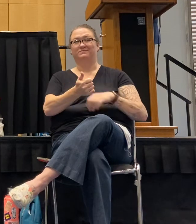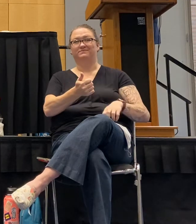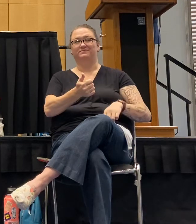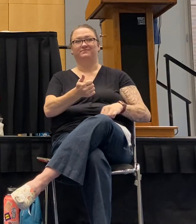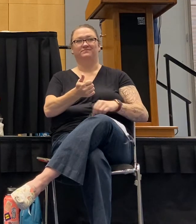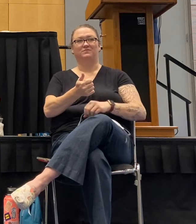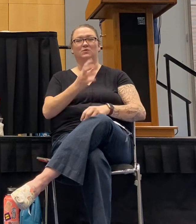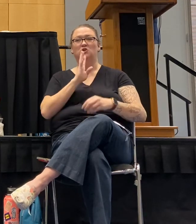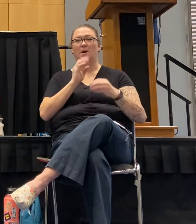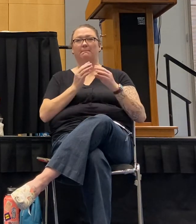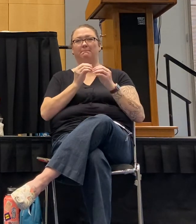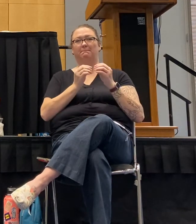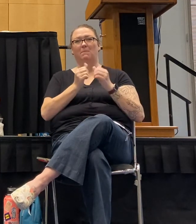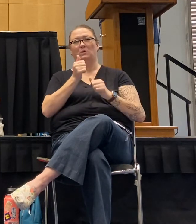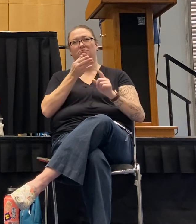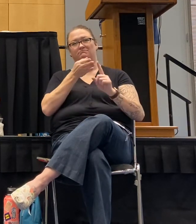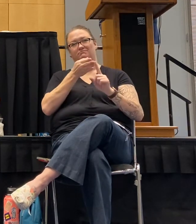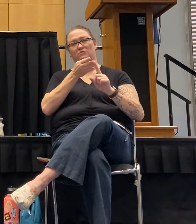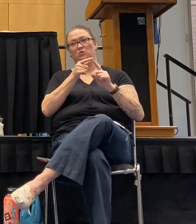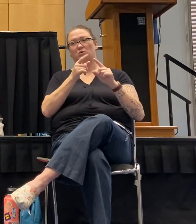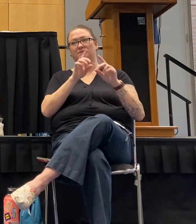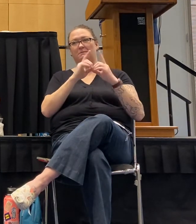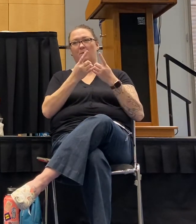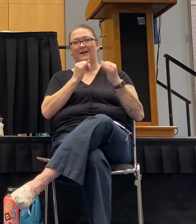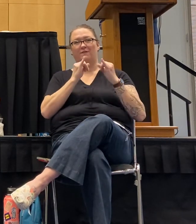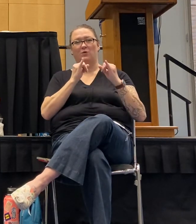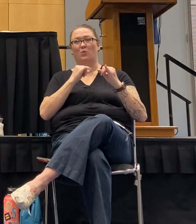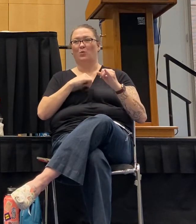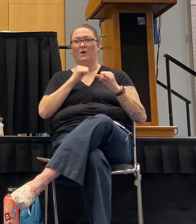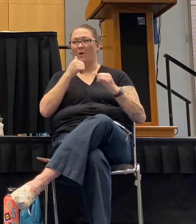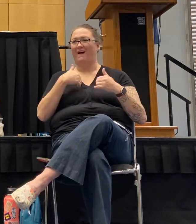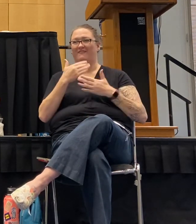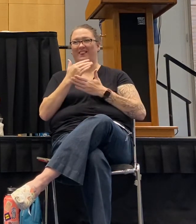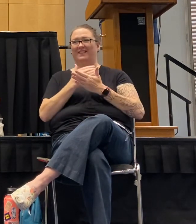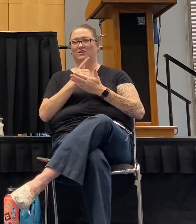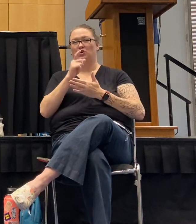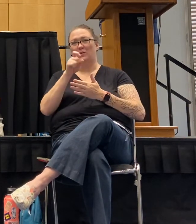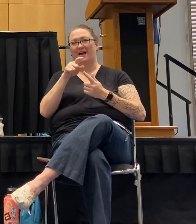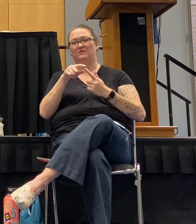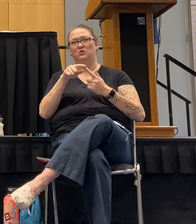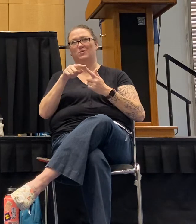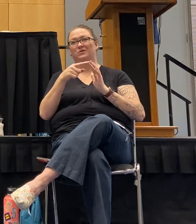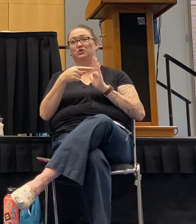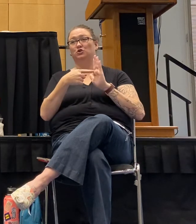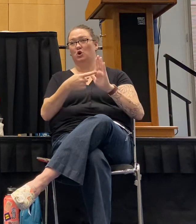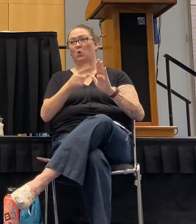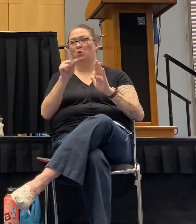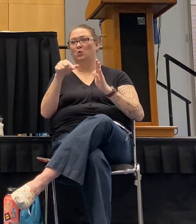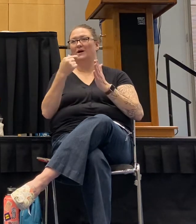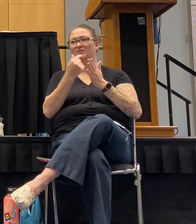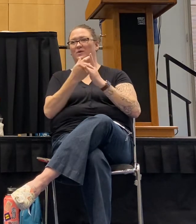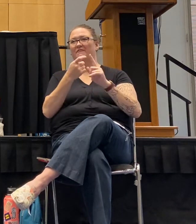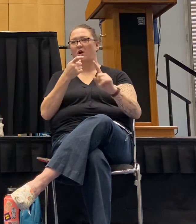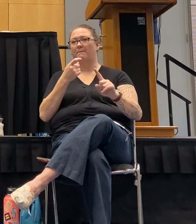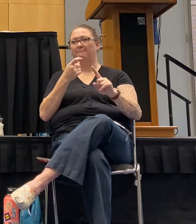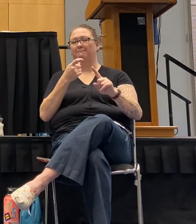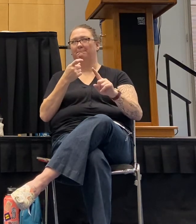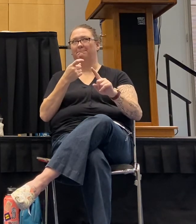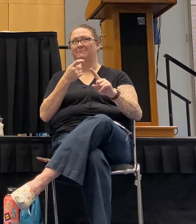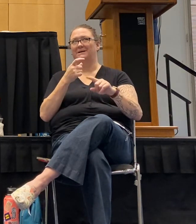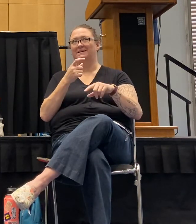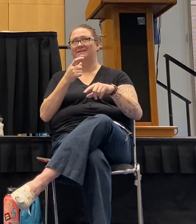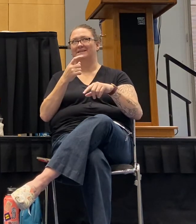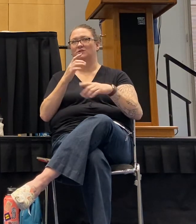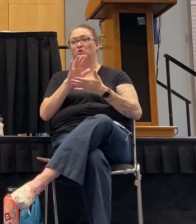mostly to the department interview, but for us, we don't have a list. You have to show that you graduated from